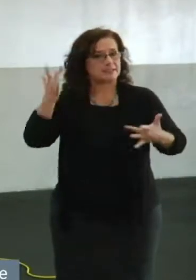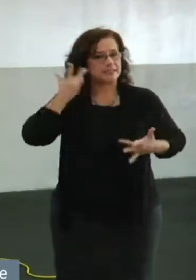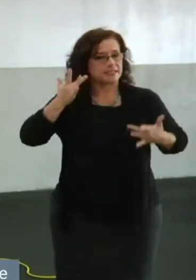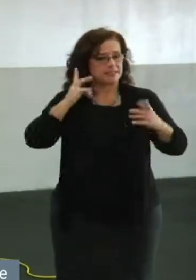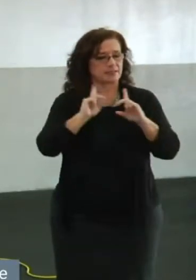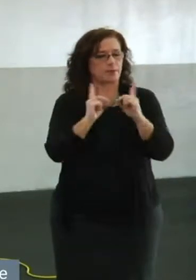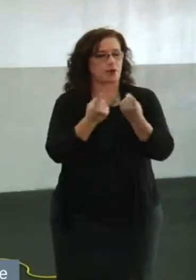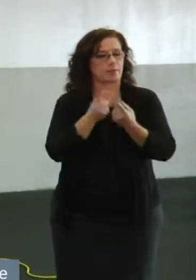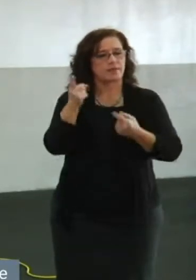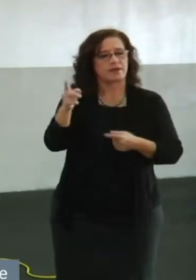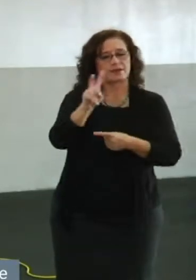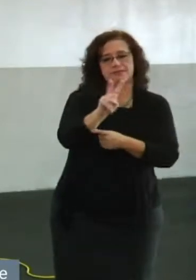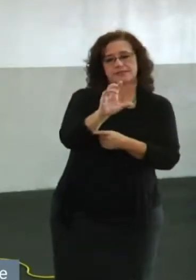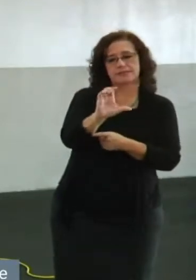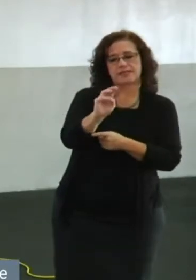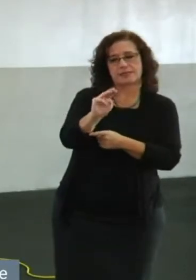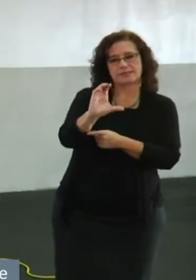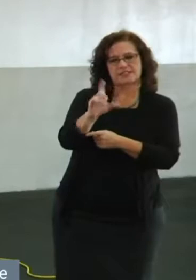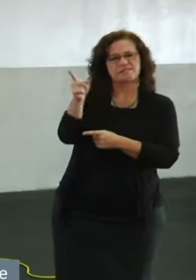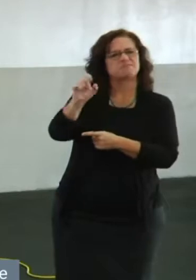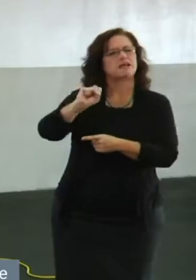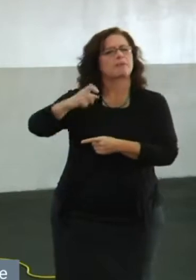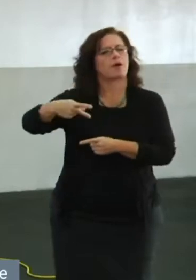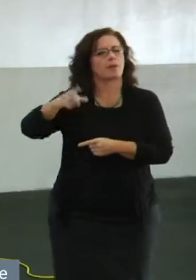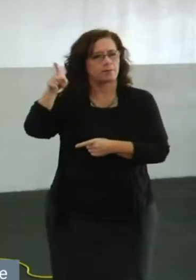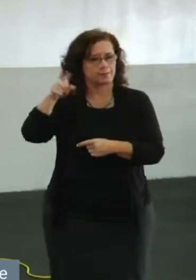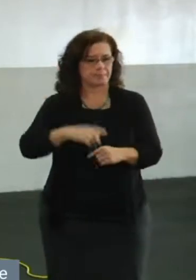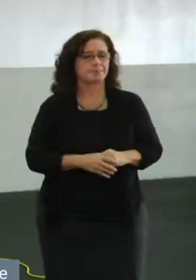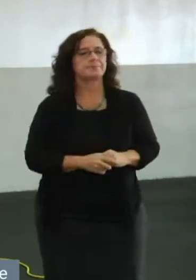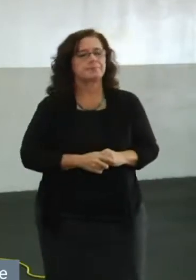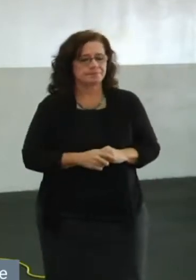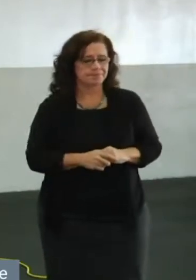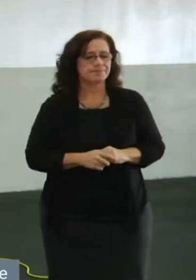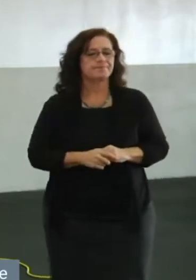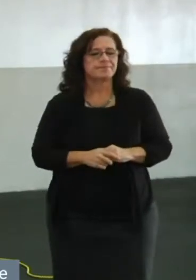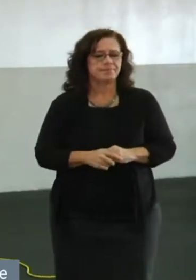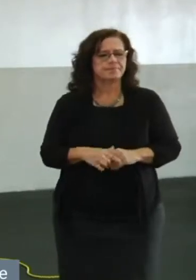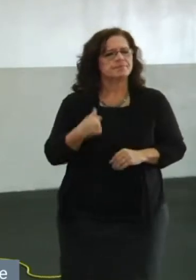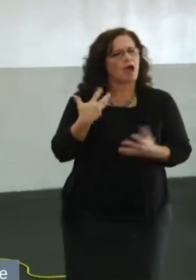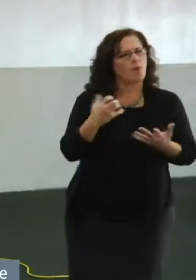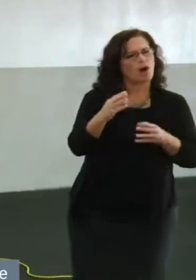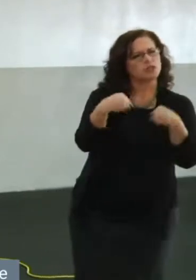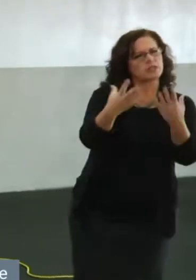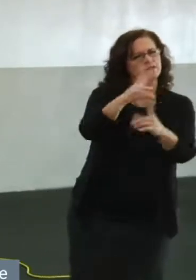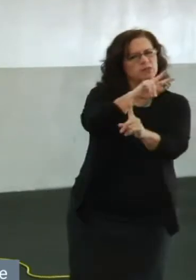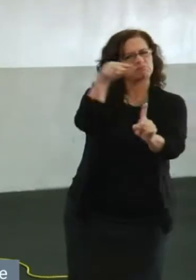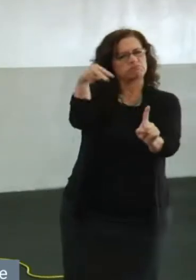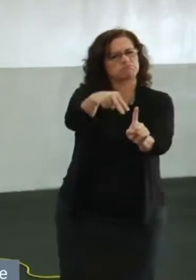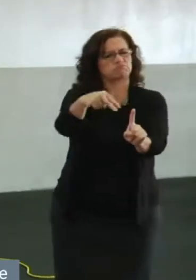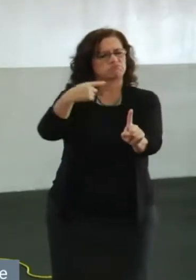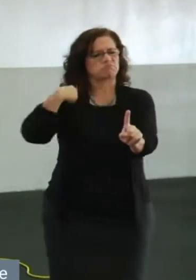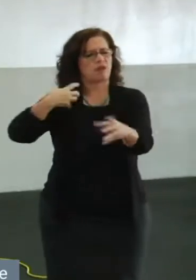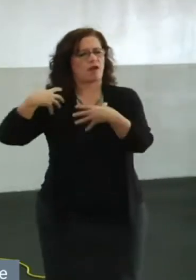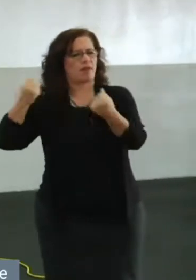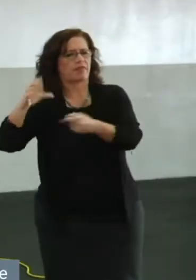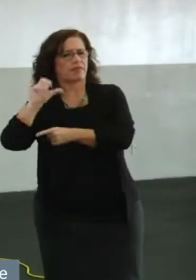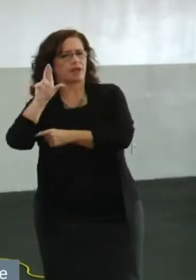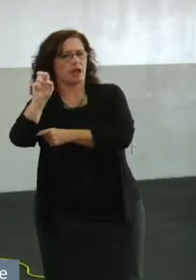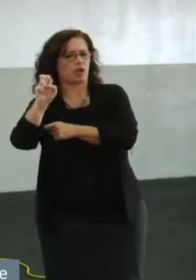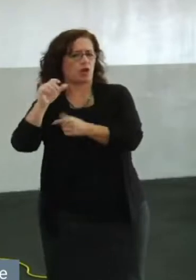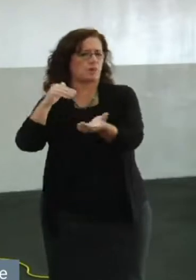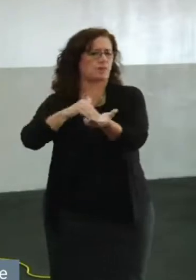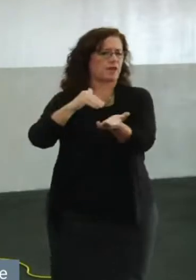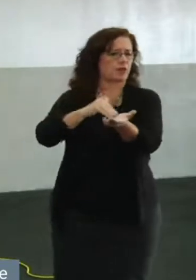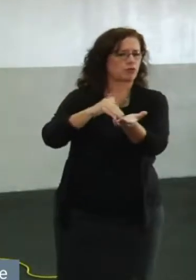Medical Center and Santa Paula Hospital. I just wanted to speak from a healthcare provider's perspective to remind everyone about the